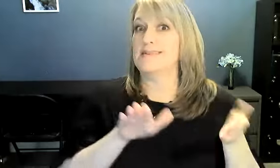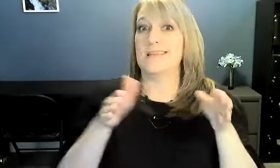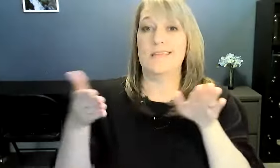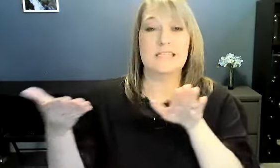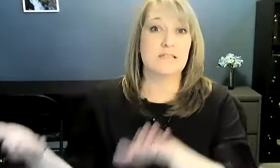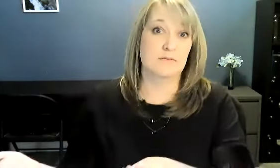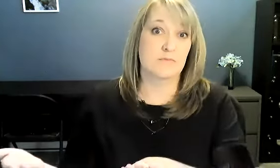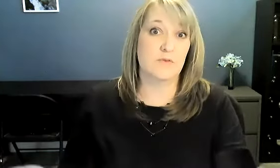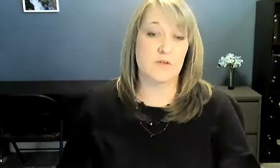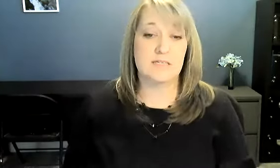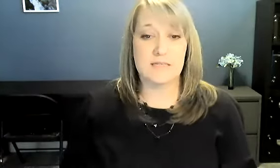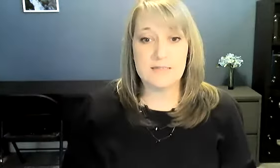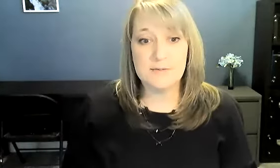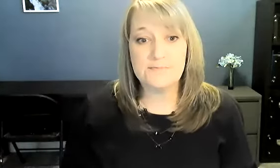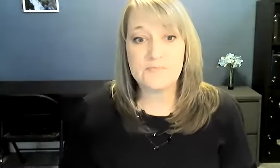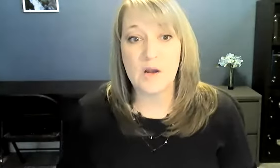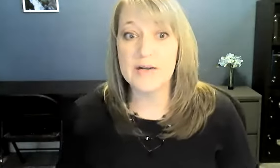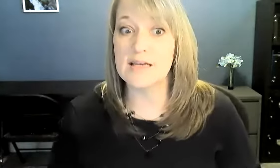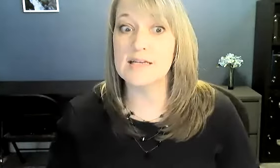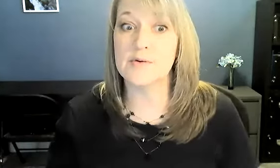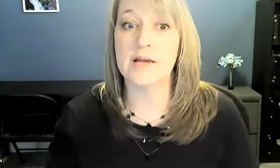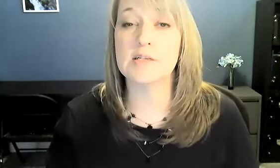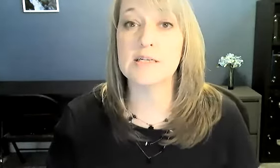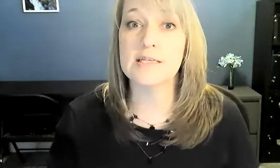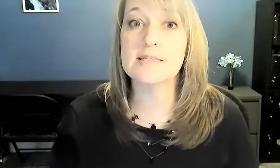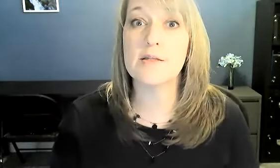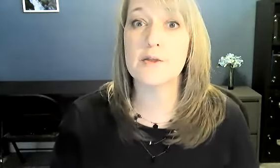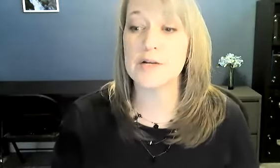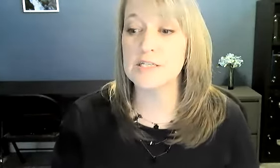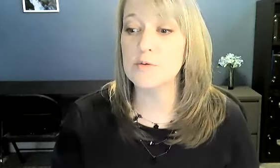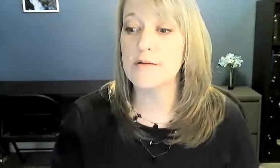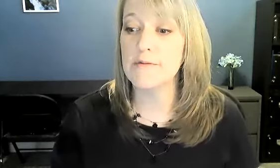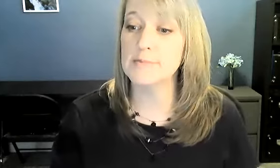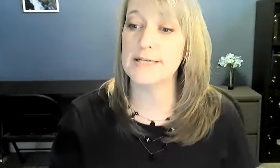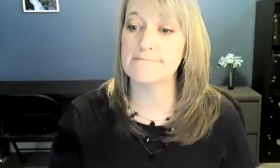this for deceased. All right, that is vocabulary list 32, family.